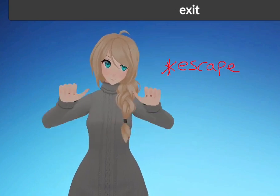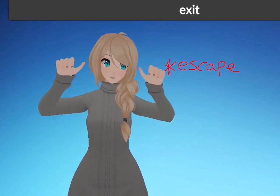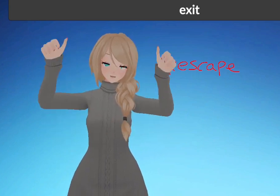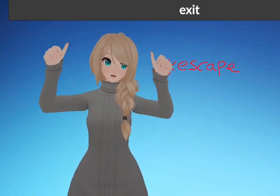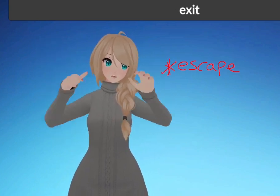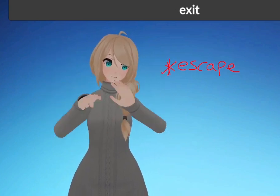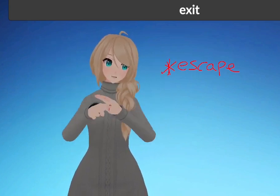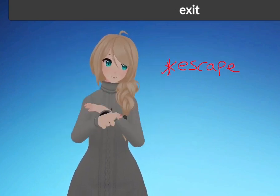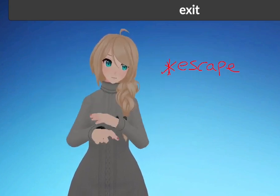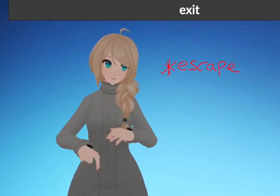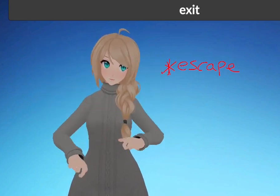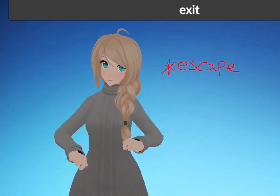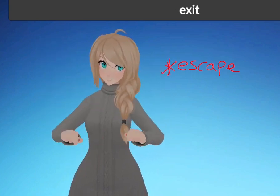The gracious escape.